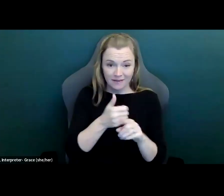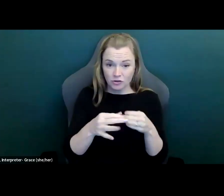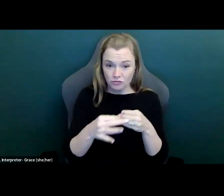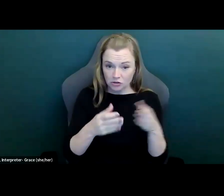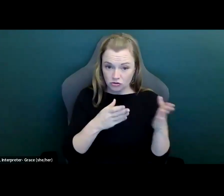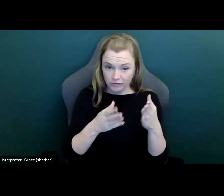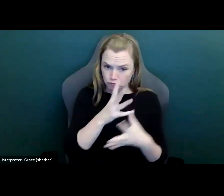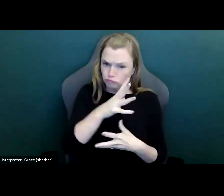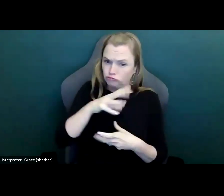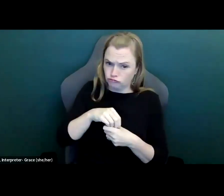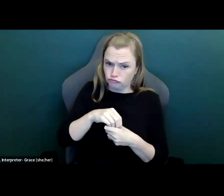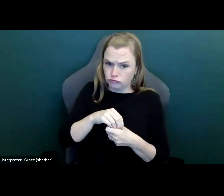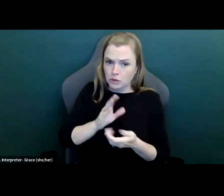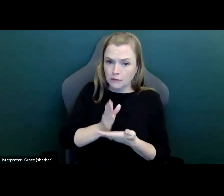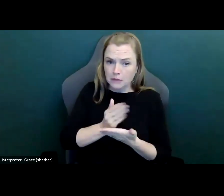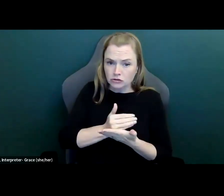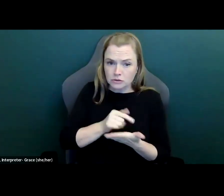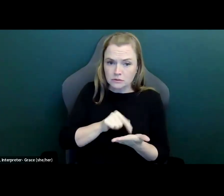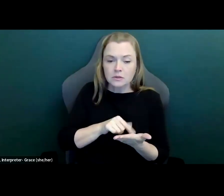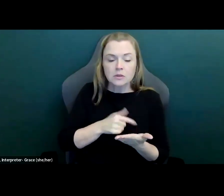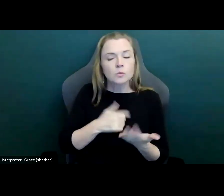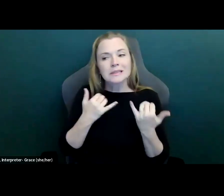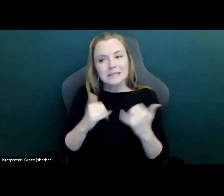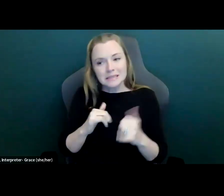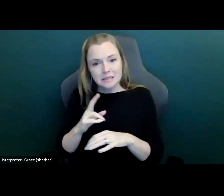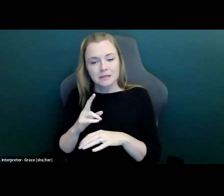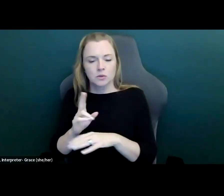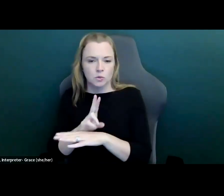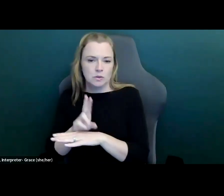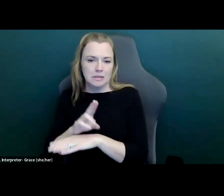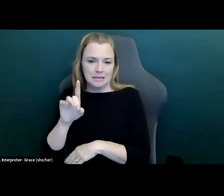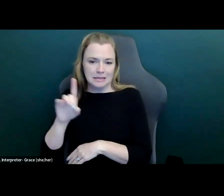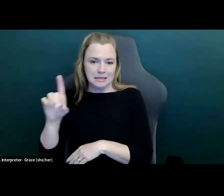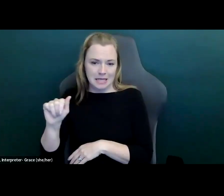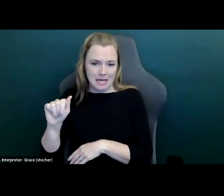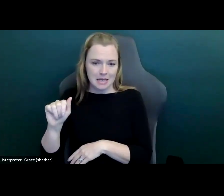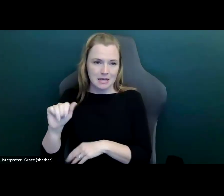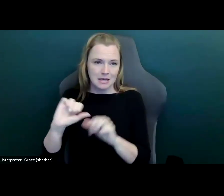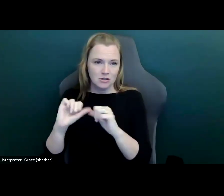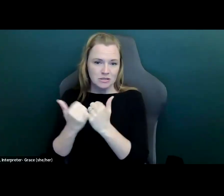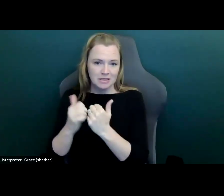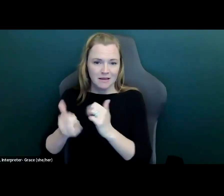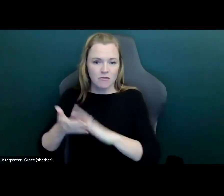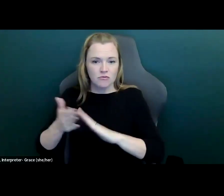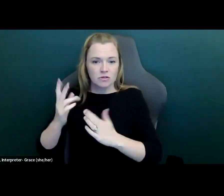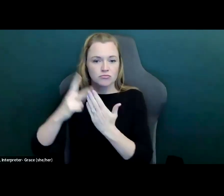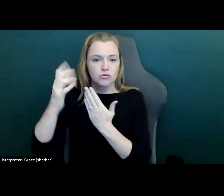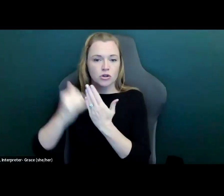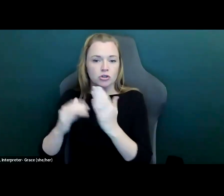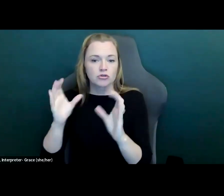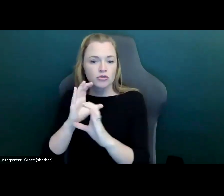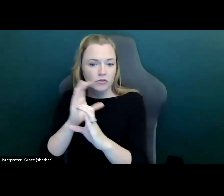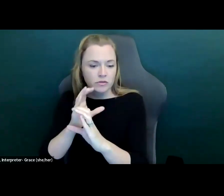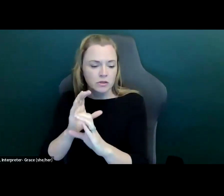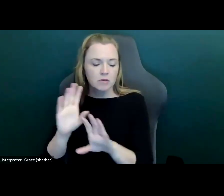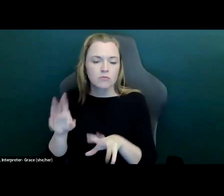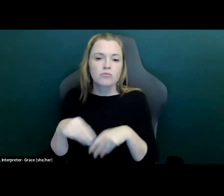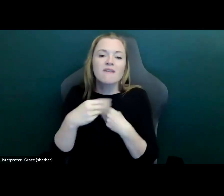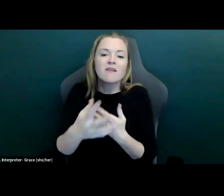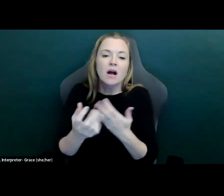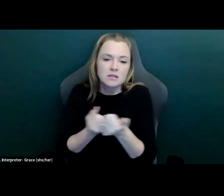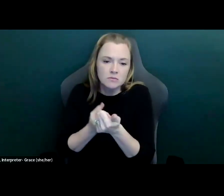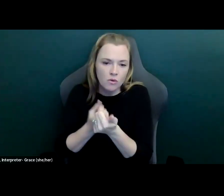his budget, we were still employing the DDA agency that runs Project Search to provide supports for Nick at his restaurant